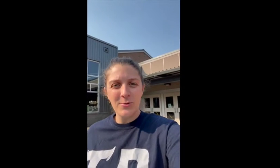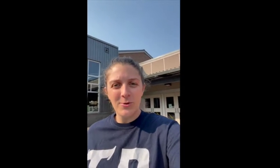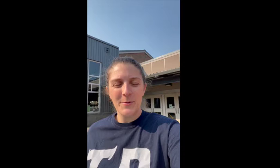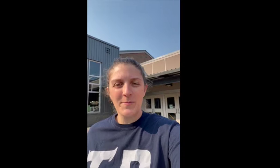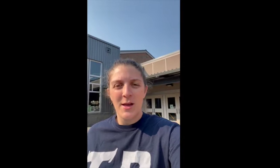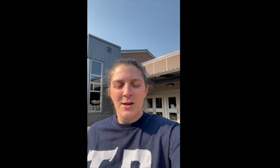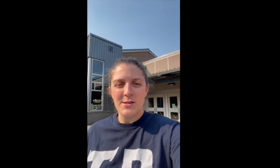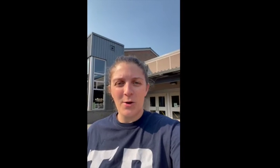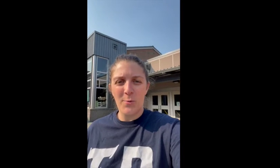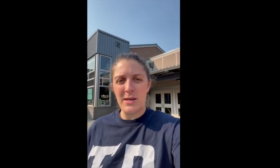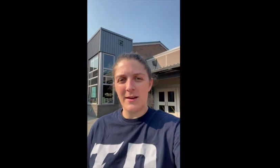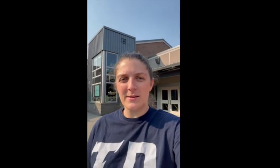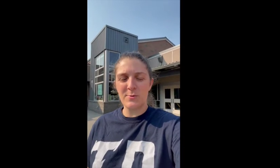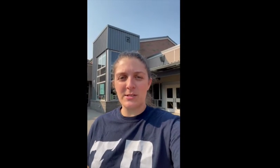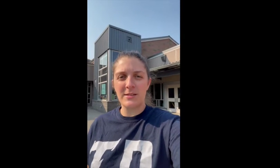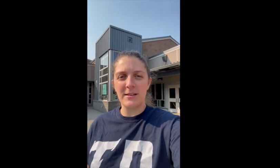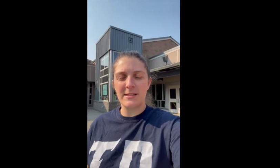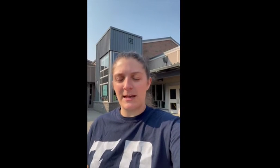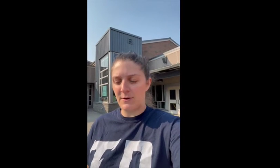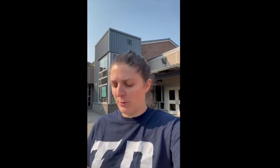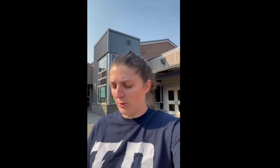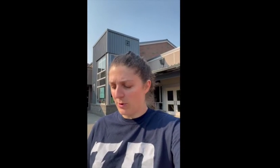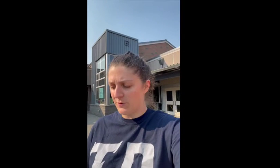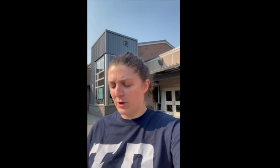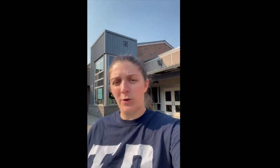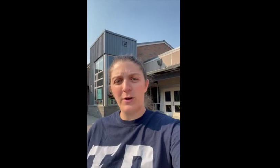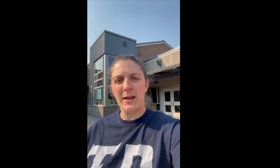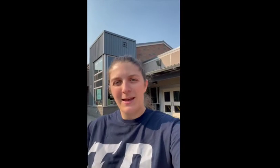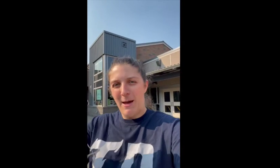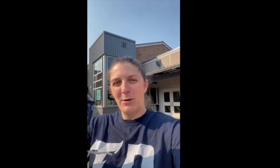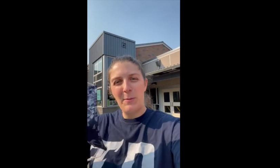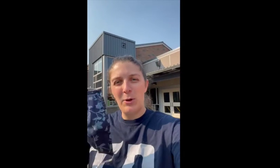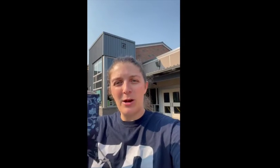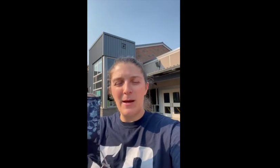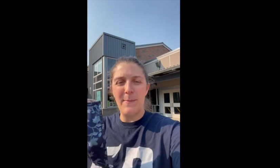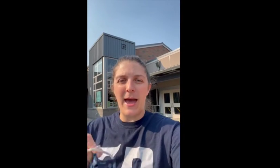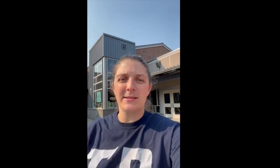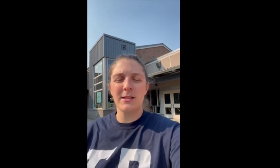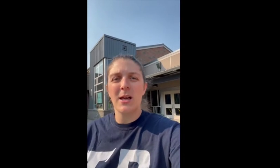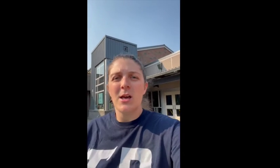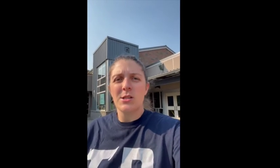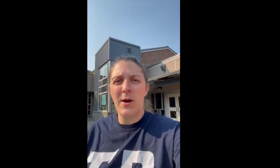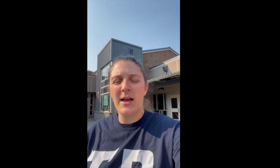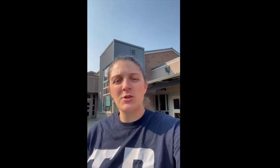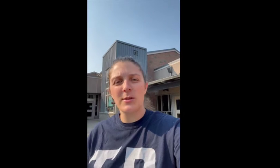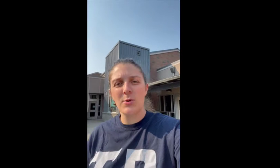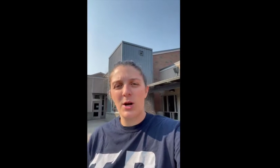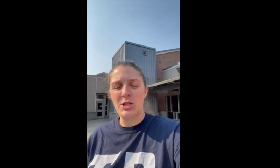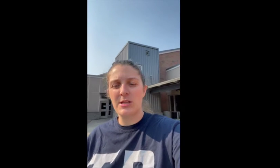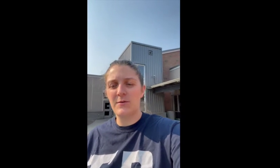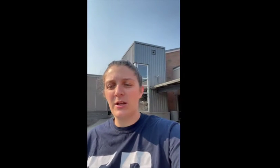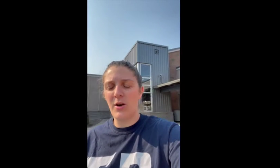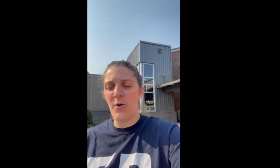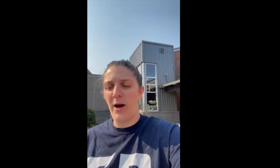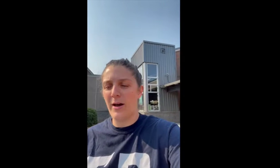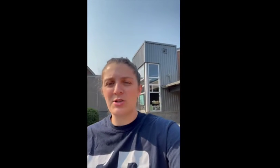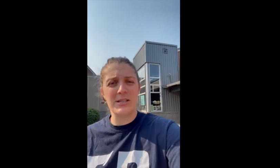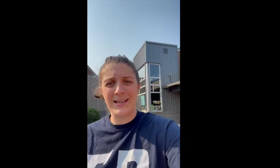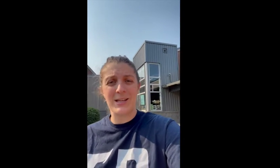school. So because we're still in safety protocols for COVID, I'm gonna be putting on my mask. So as you guys are watching this video, just in case you